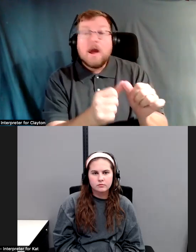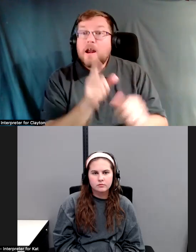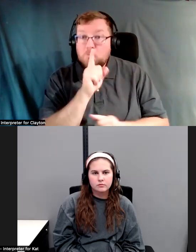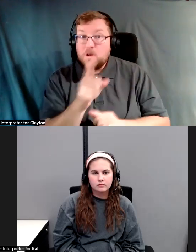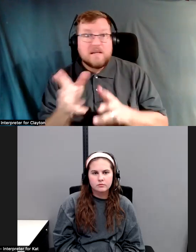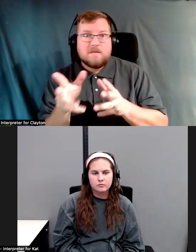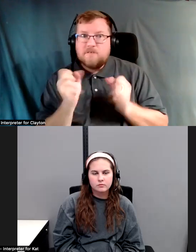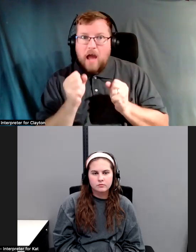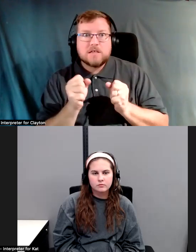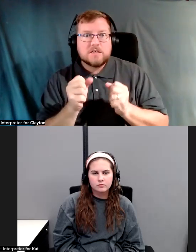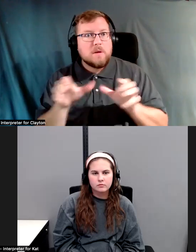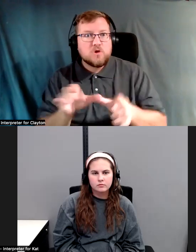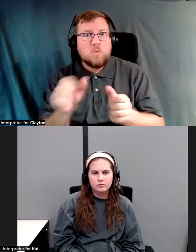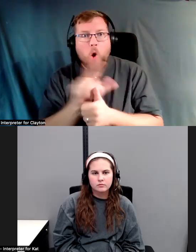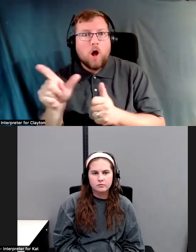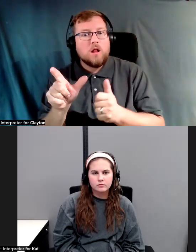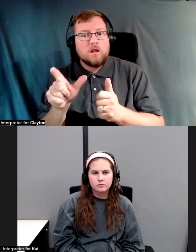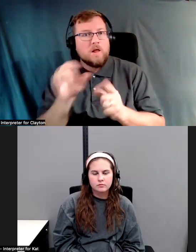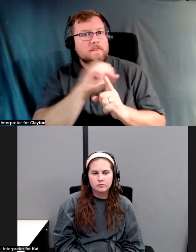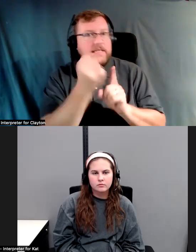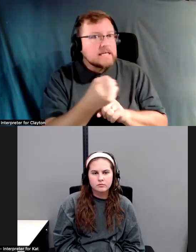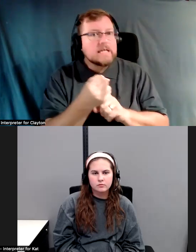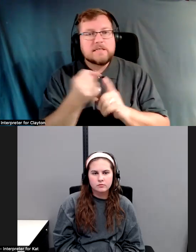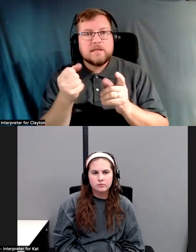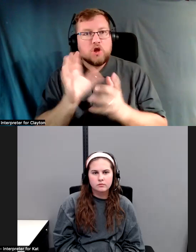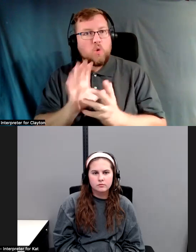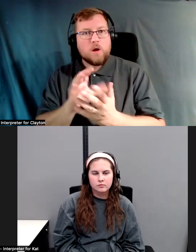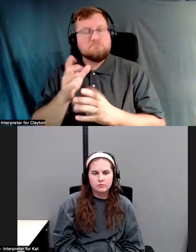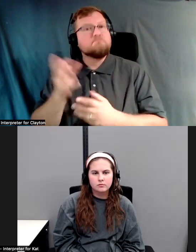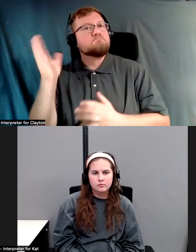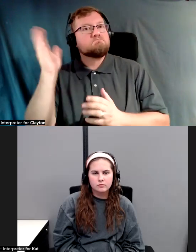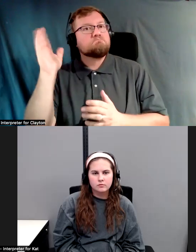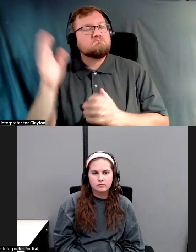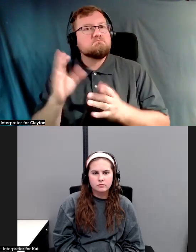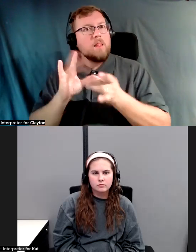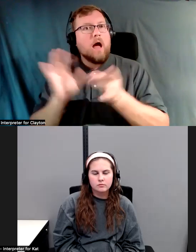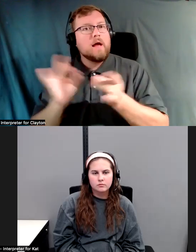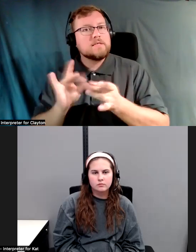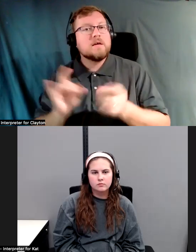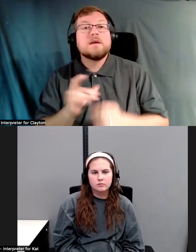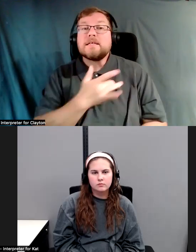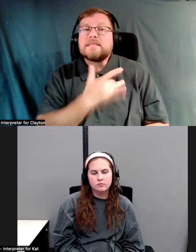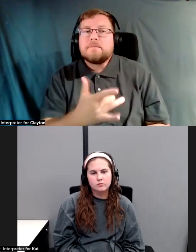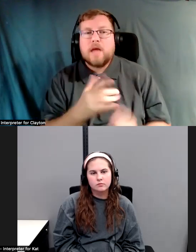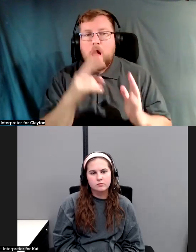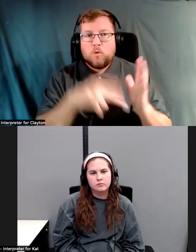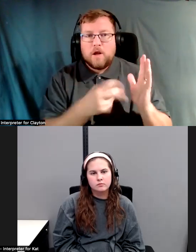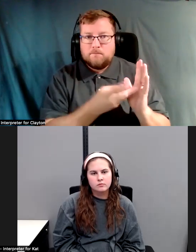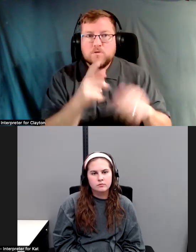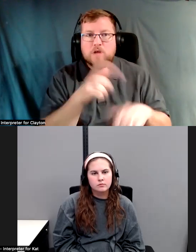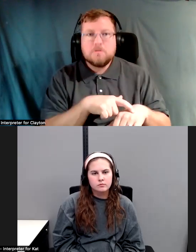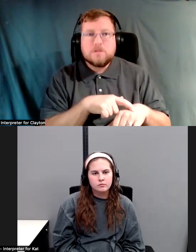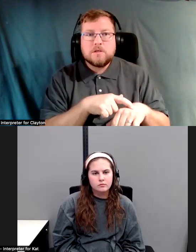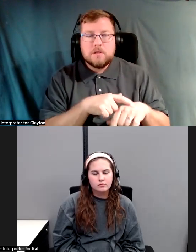able to do your lines and get through scenes. So generally my routine is read the script a few times, get an idea of